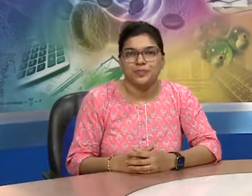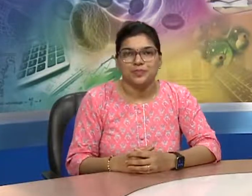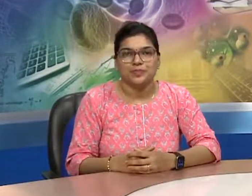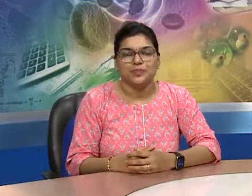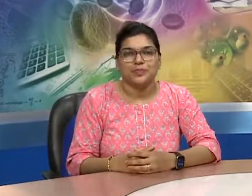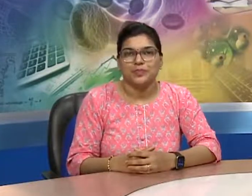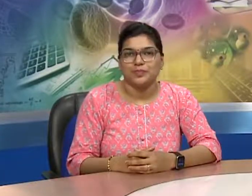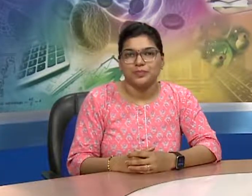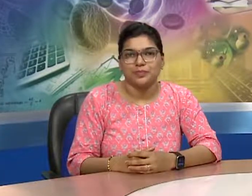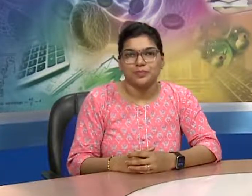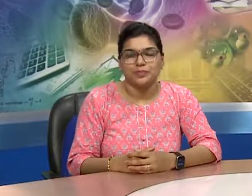different.